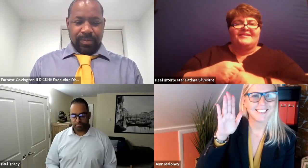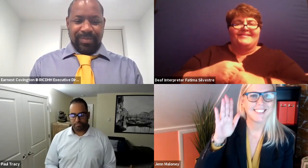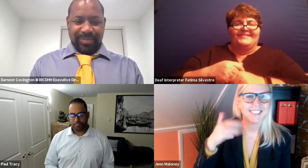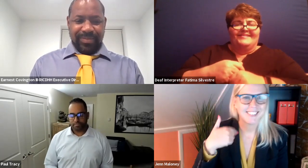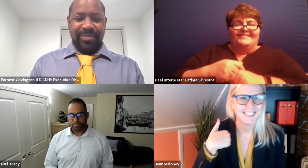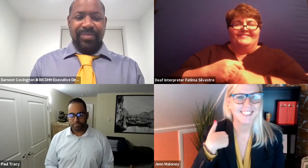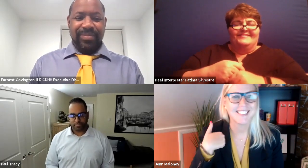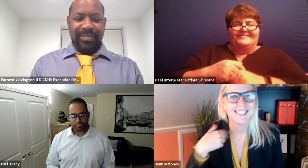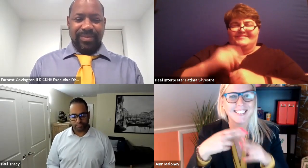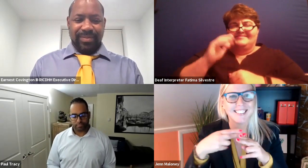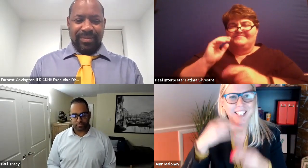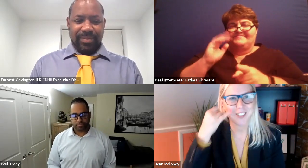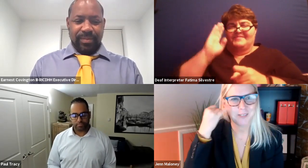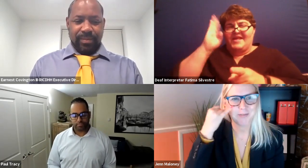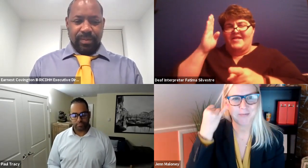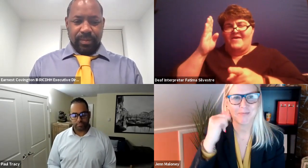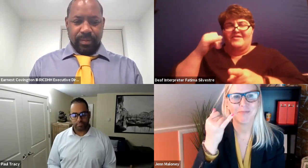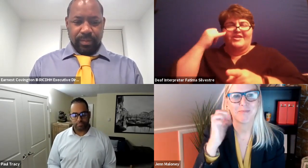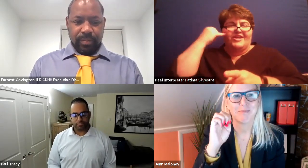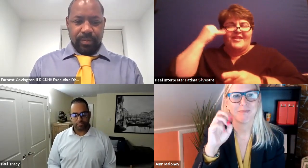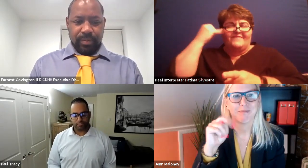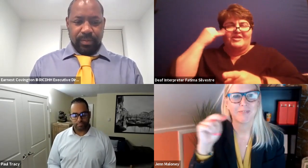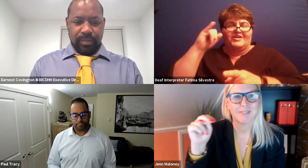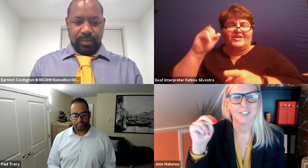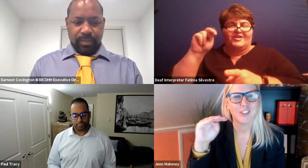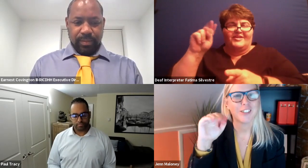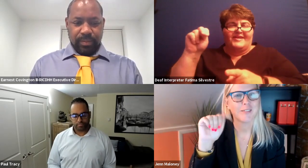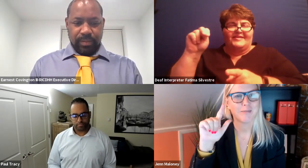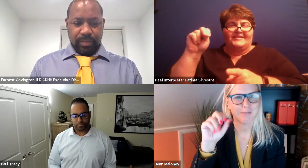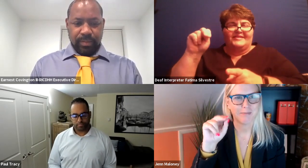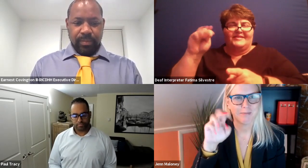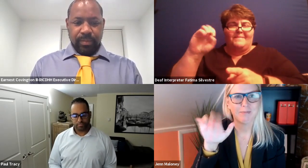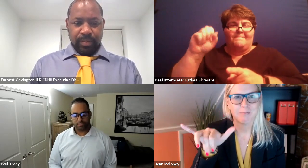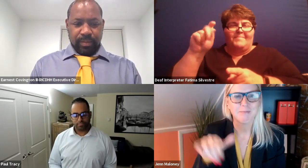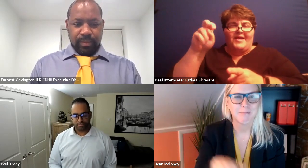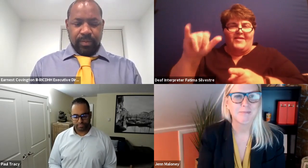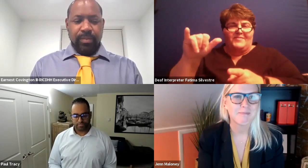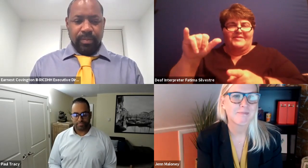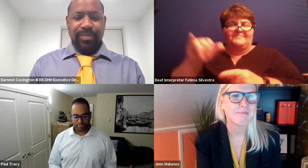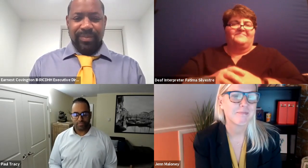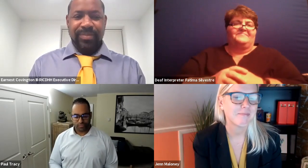Jen, you want to introduce Hi yourself? there. I'll introduce myself. My name is Jen Maloney.